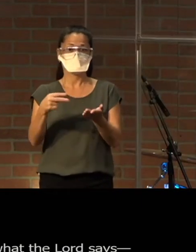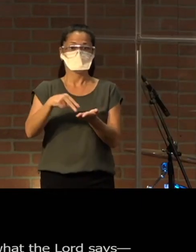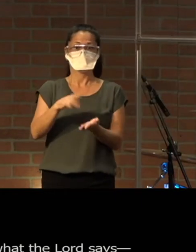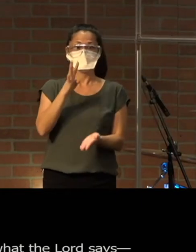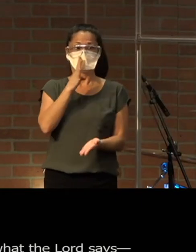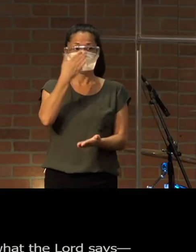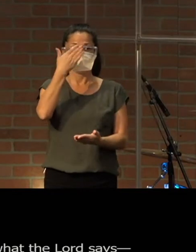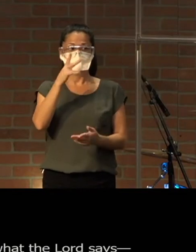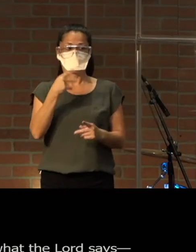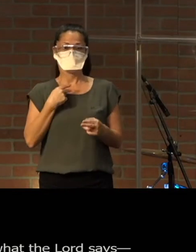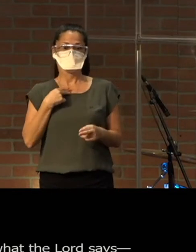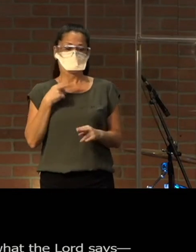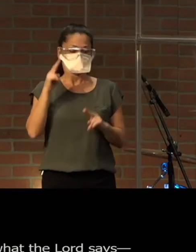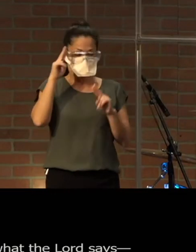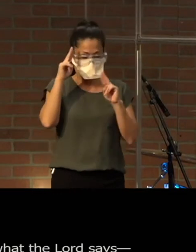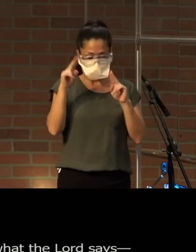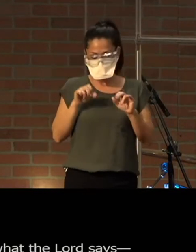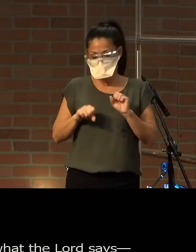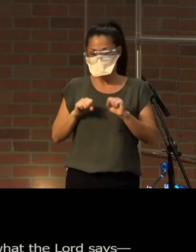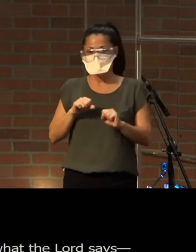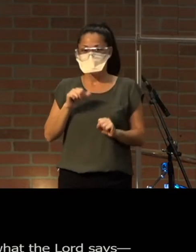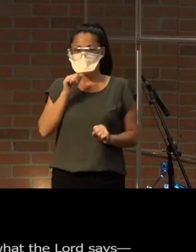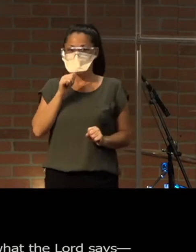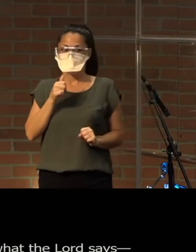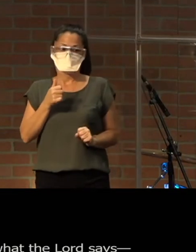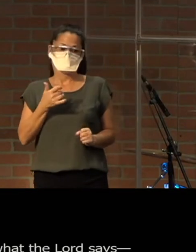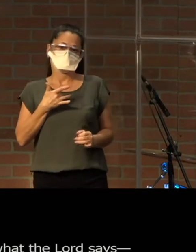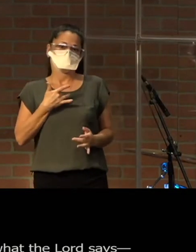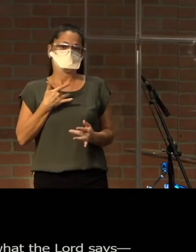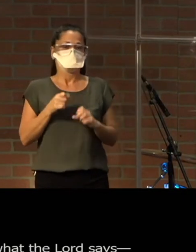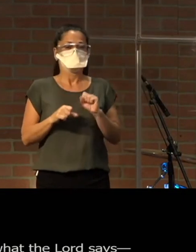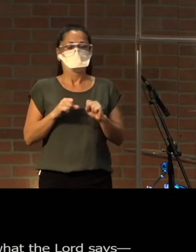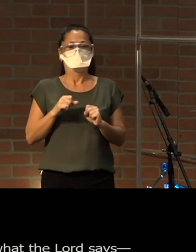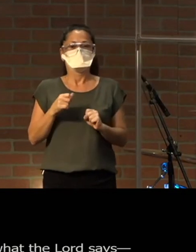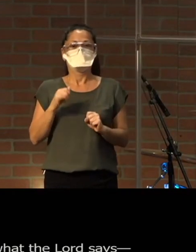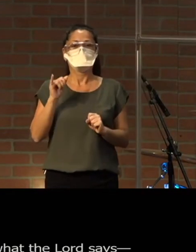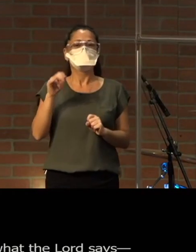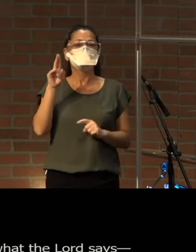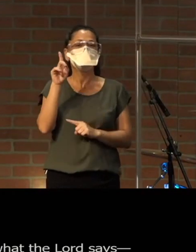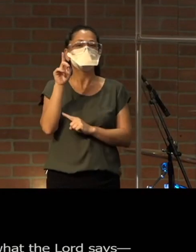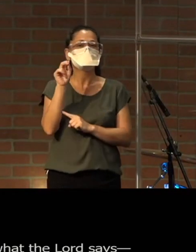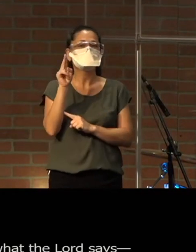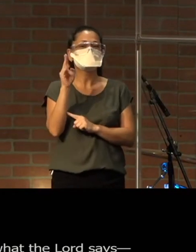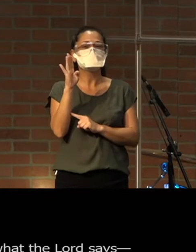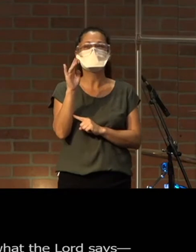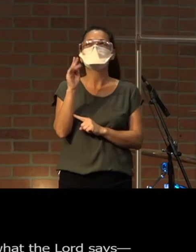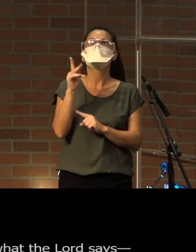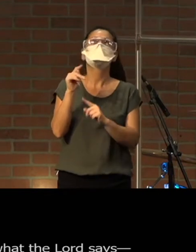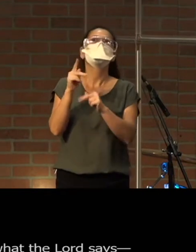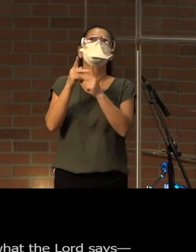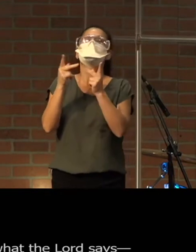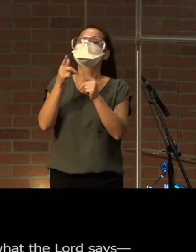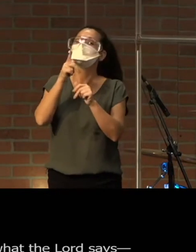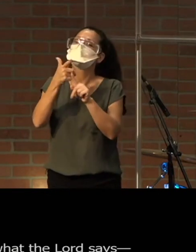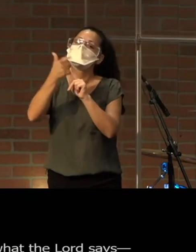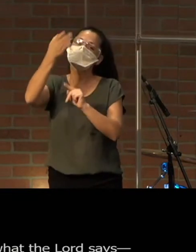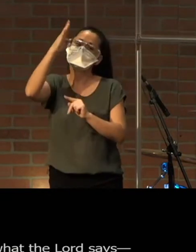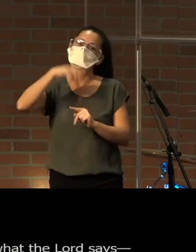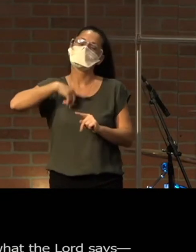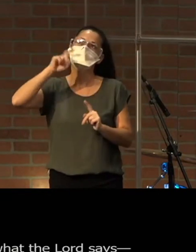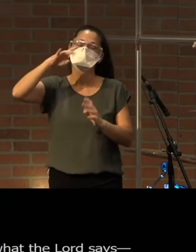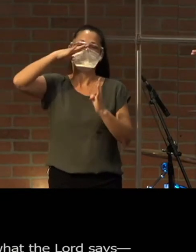I have a lot of doubts and insecurities. And these doubts take me to places that are not of God. And I have to remember to reject